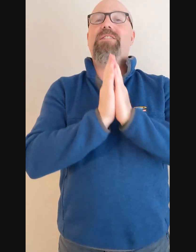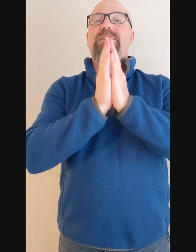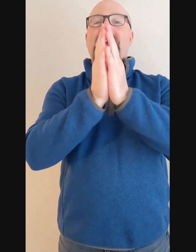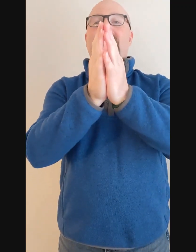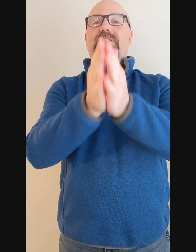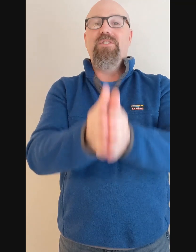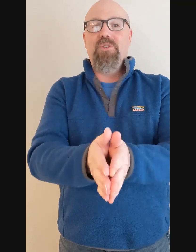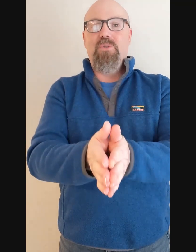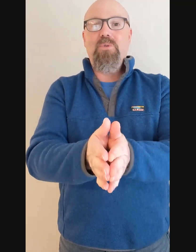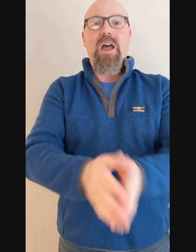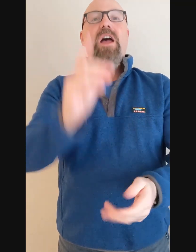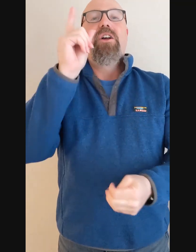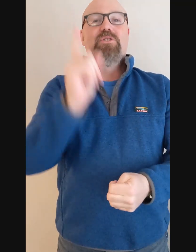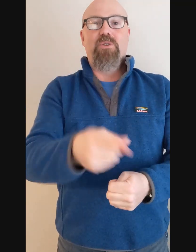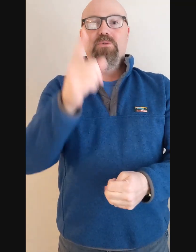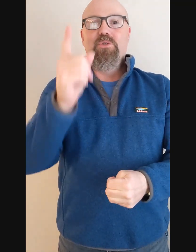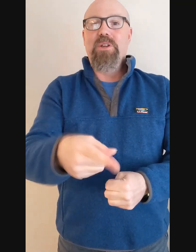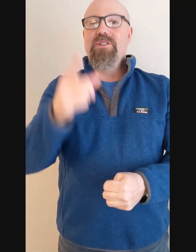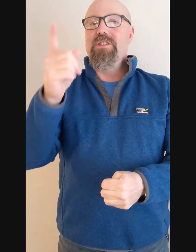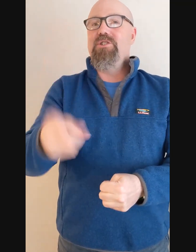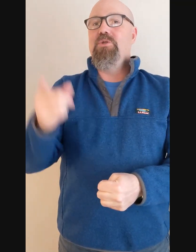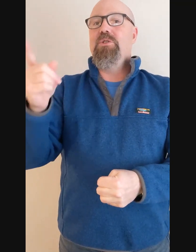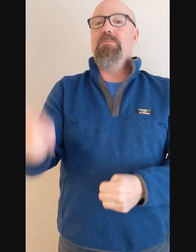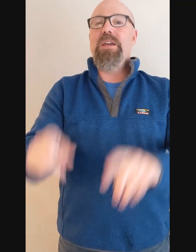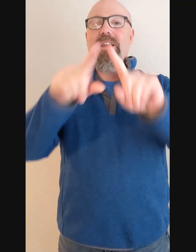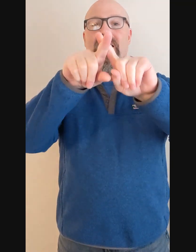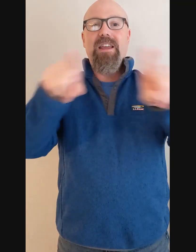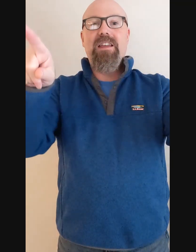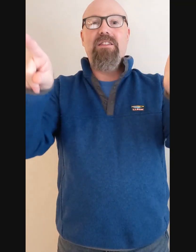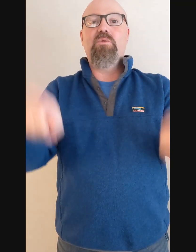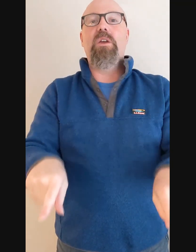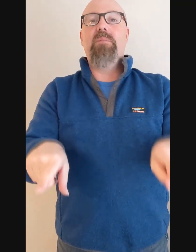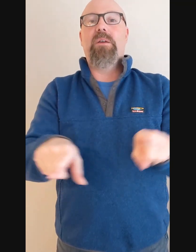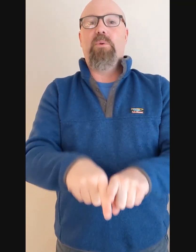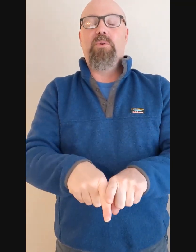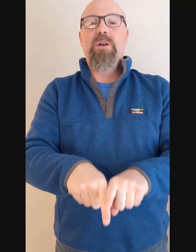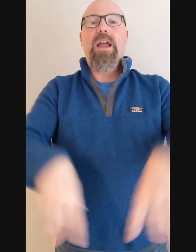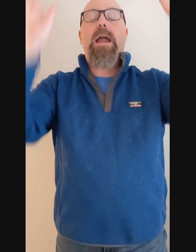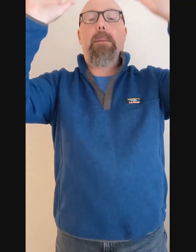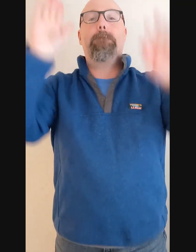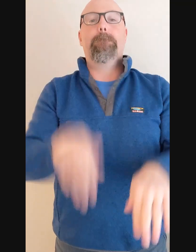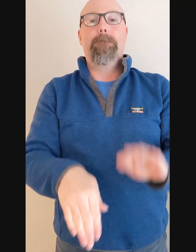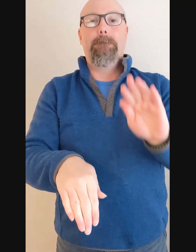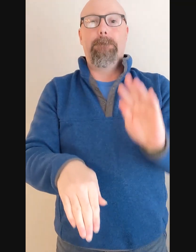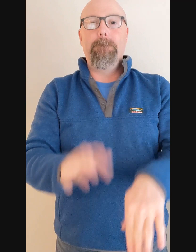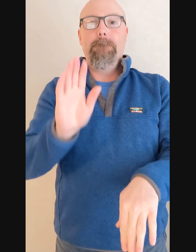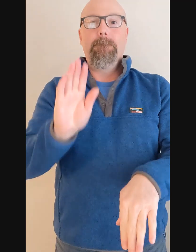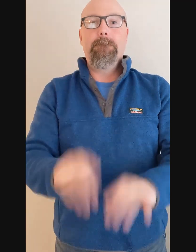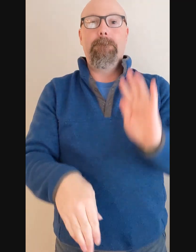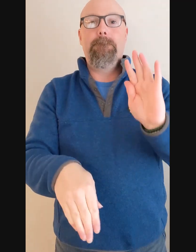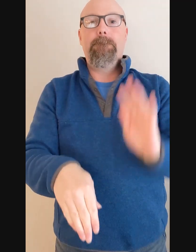fancy diving too. Don't you wish that you could be in the swimming pool? Hey!